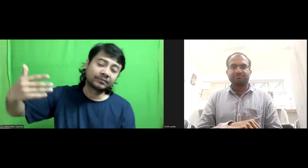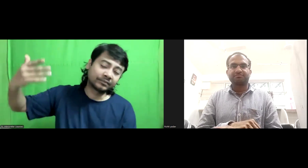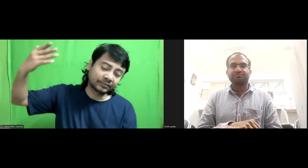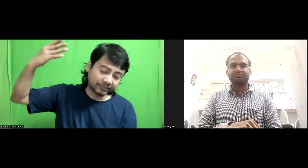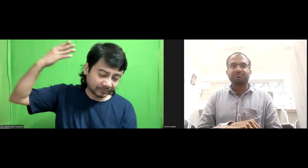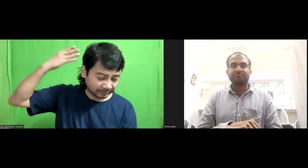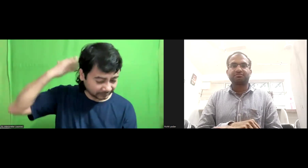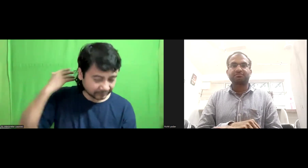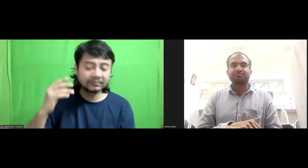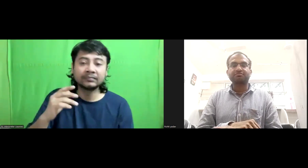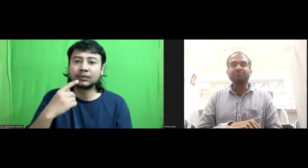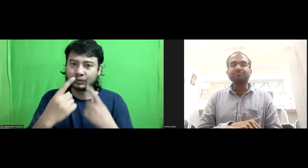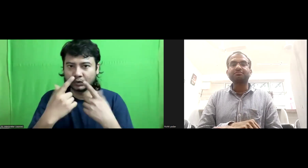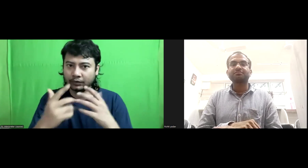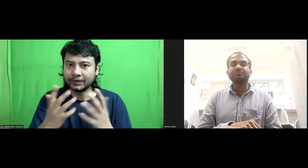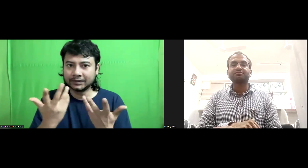pure.